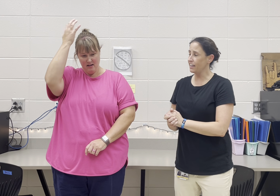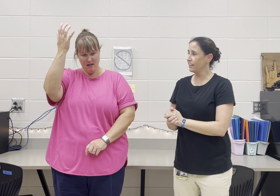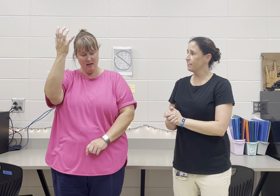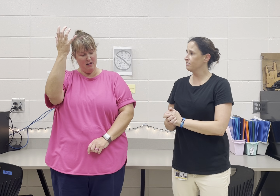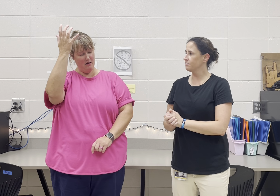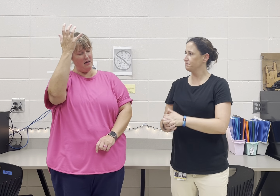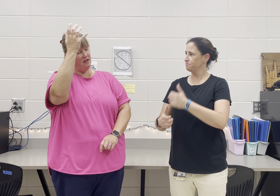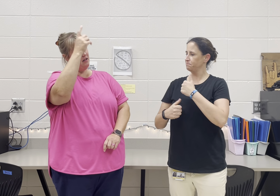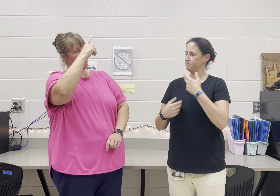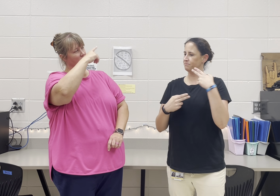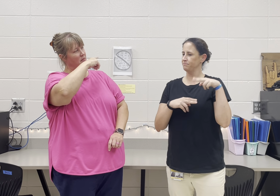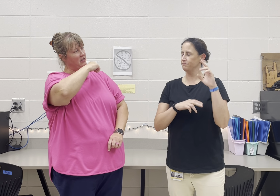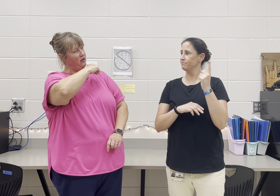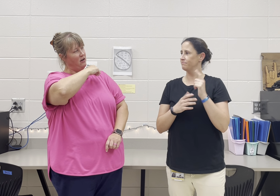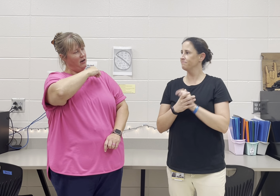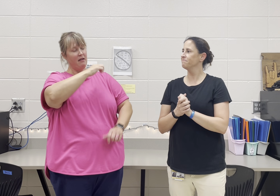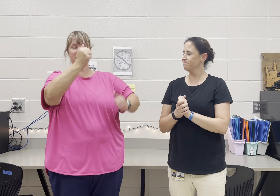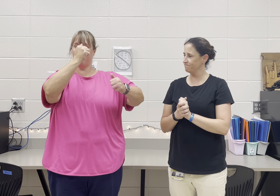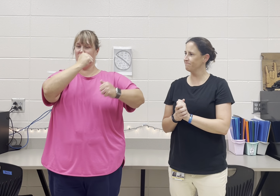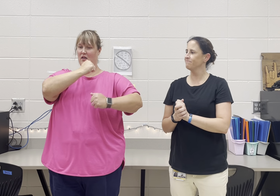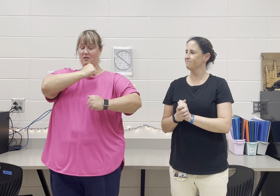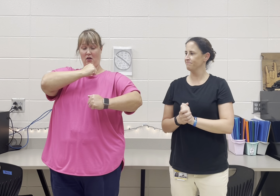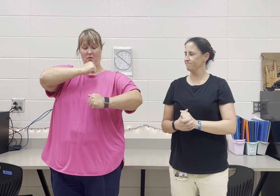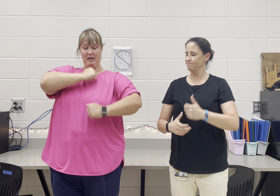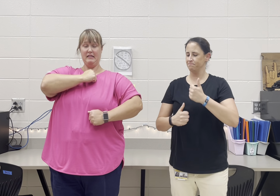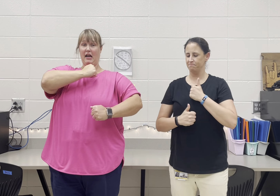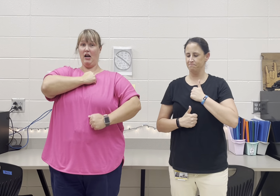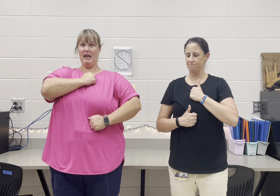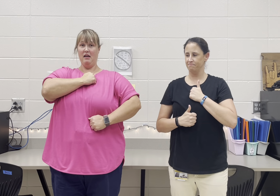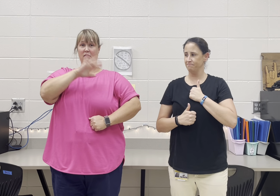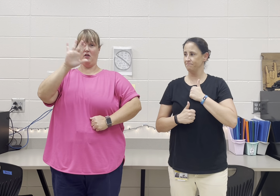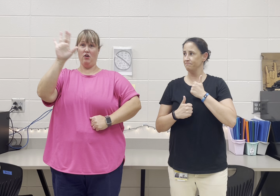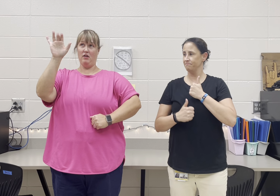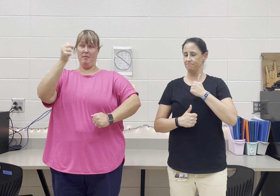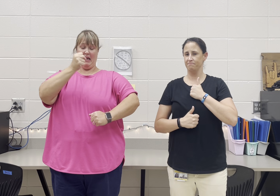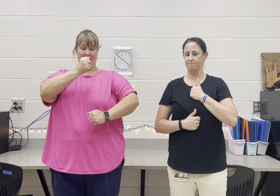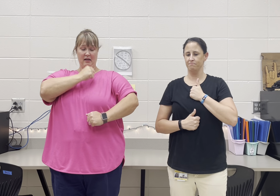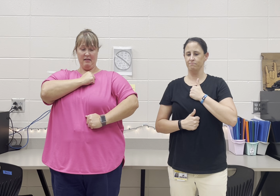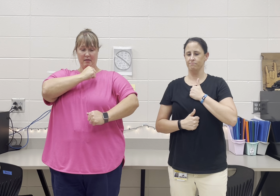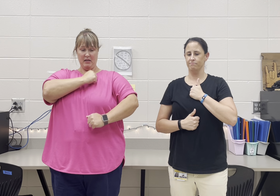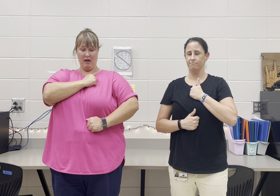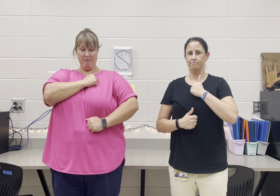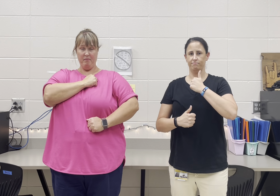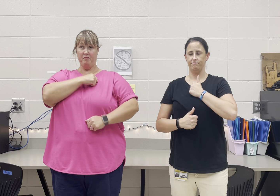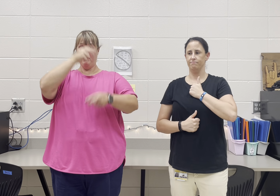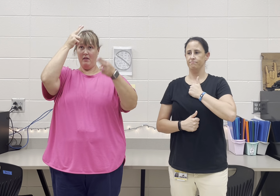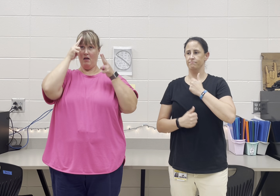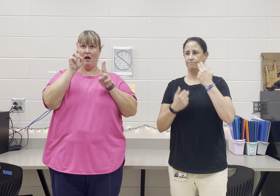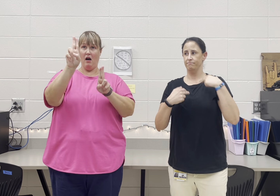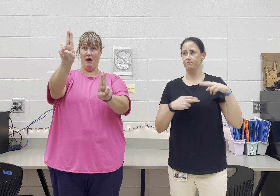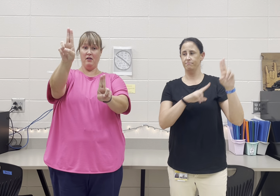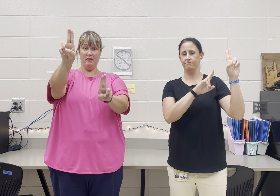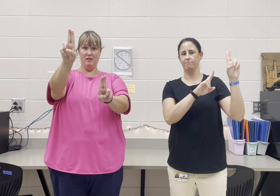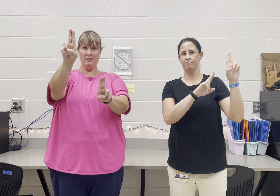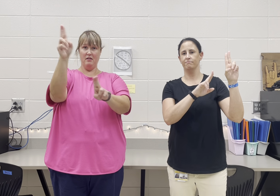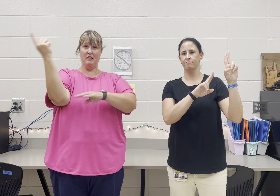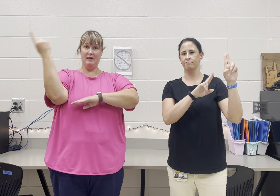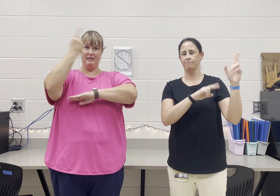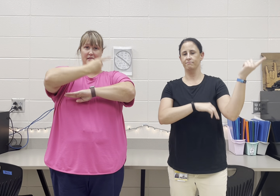Day. Military Honor Day. Mm-hmm. So military. So your dominant hand is up top. Honor